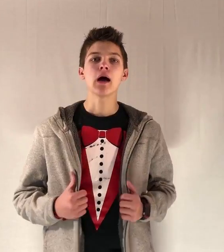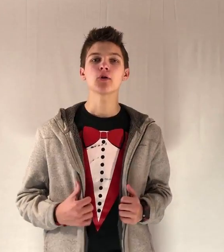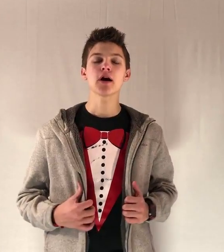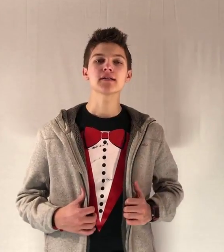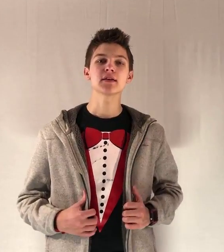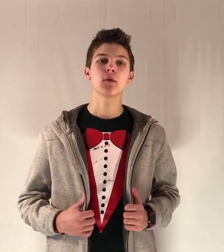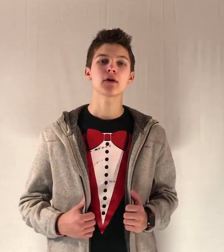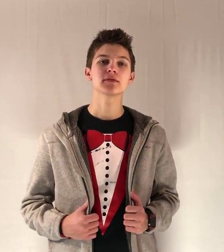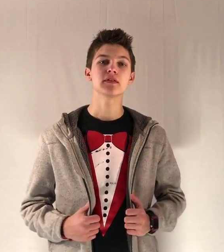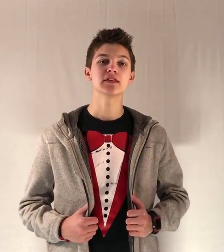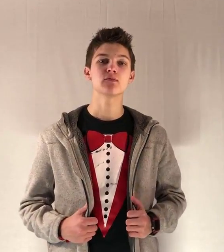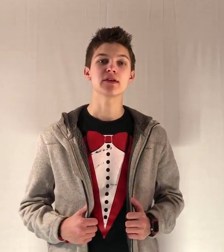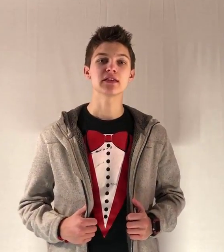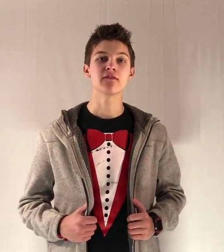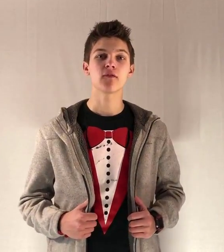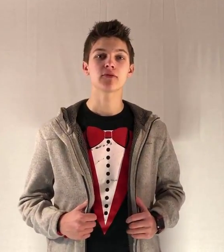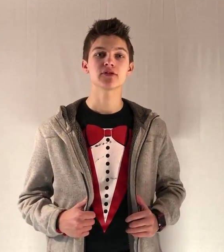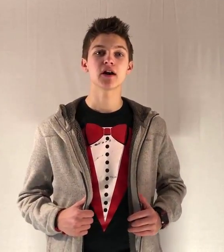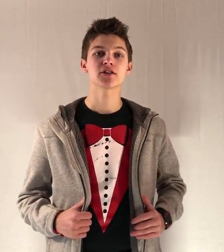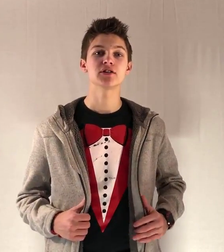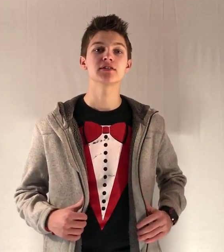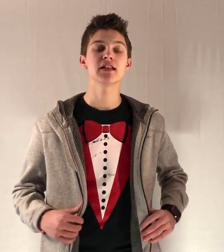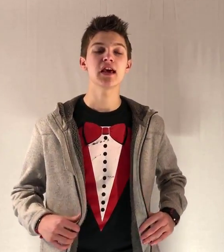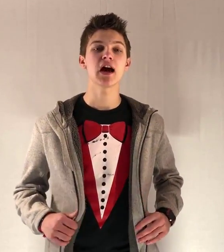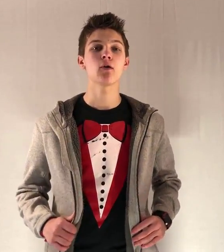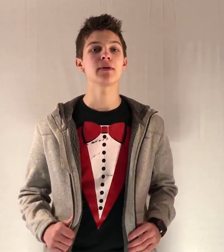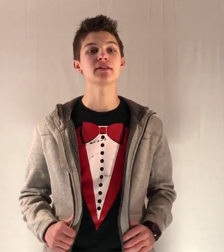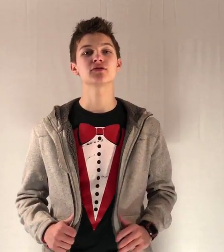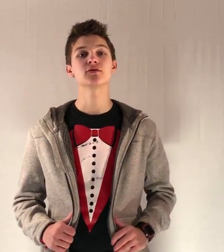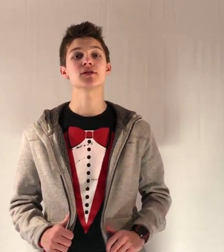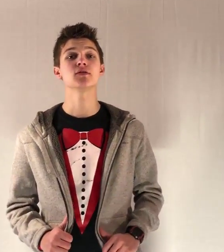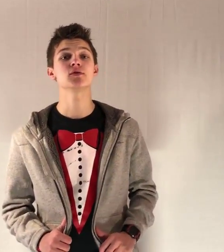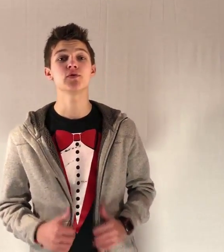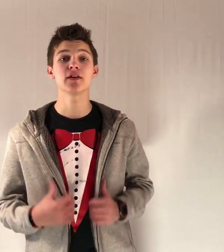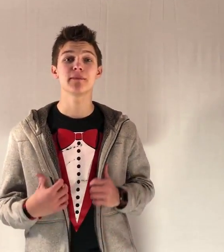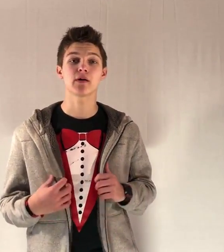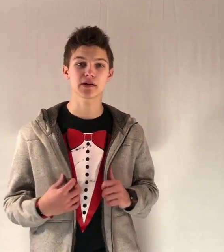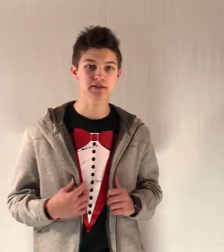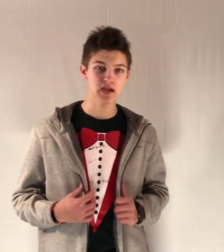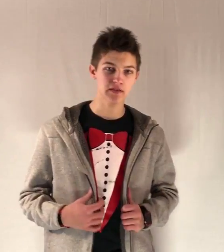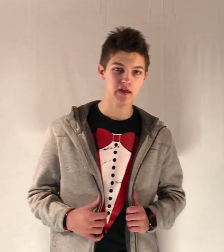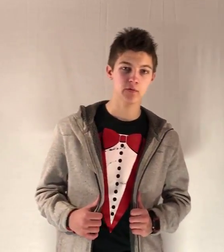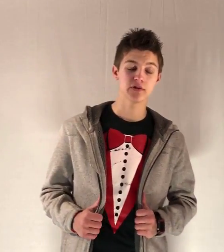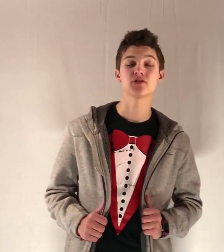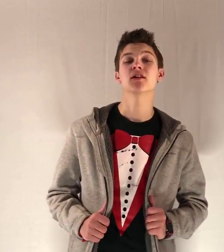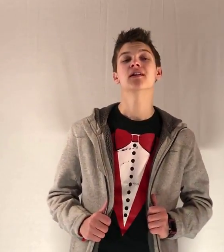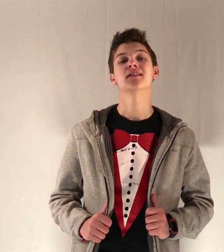Hello guys and welcome to this week's Informal Introduction. Today I will be introducing you to the American Sign Language. Let's